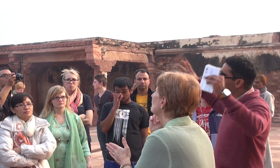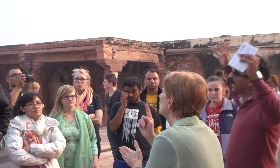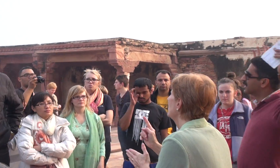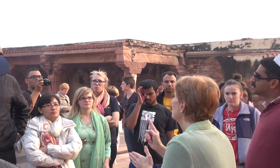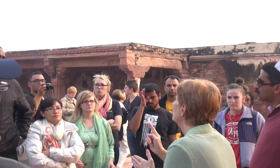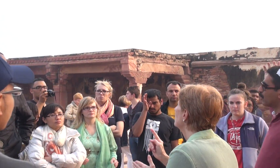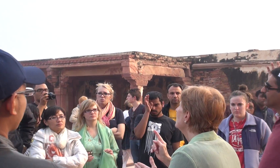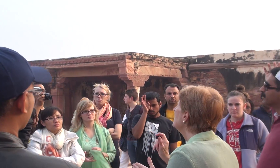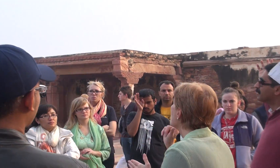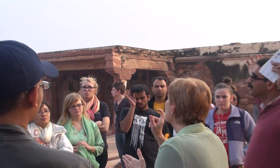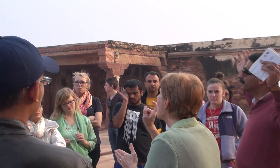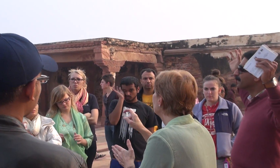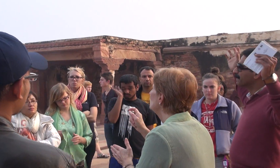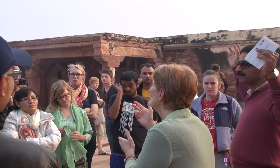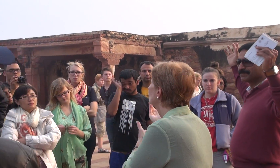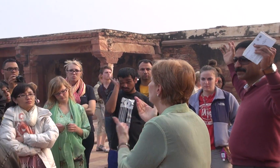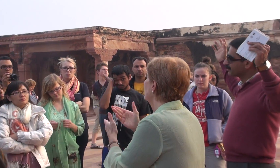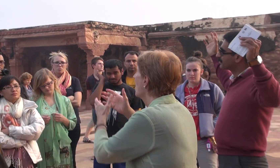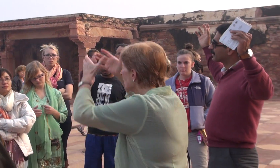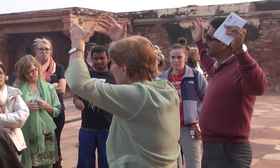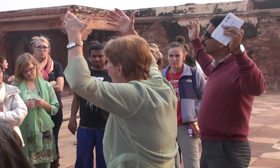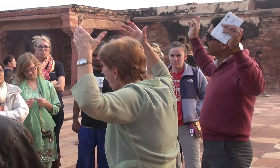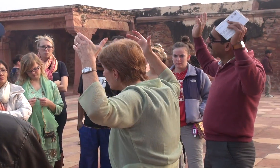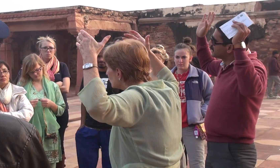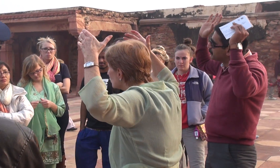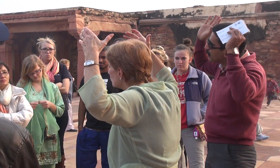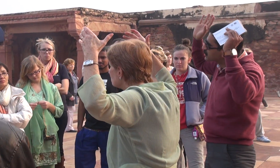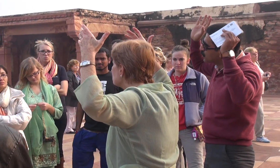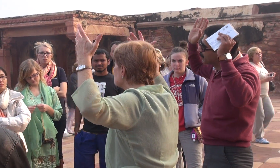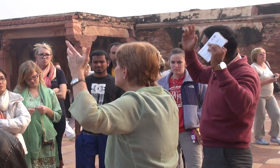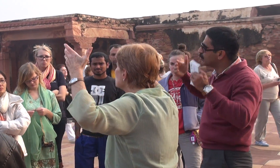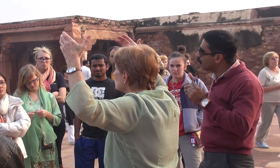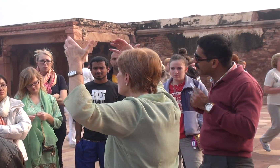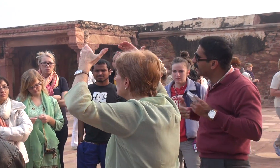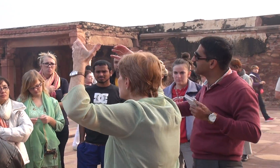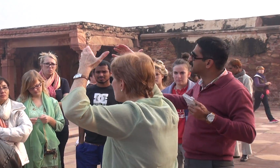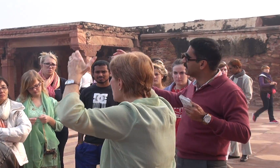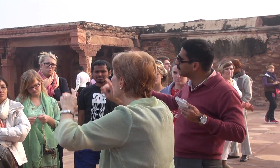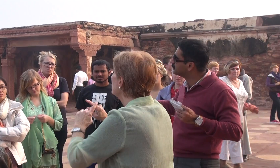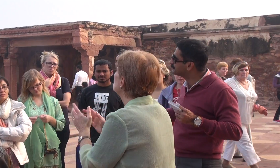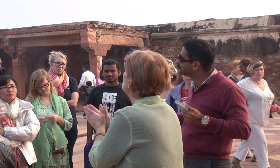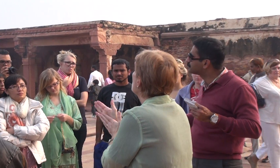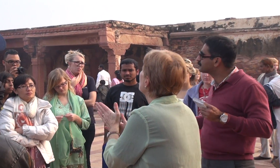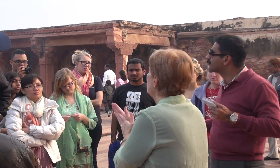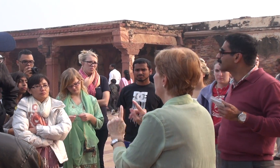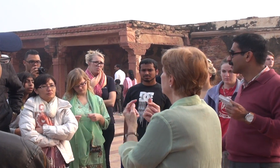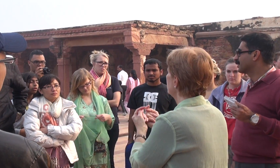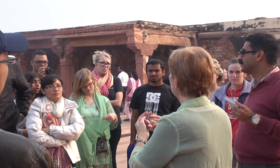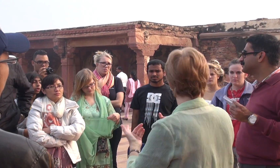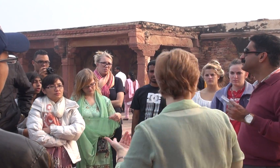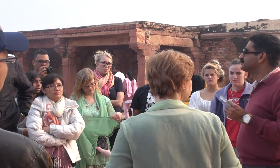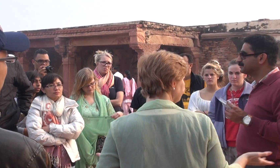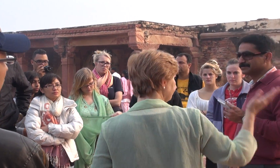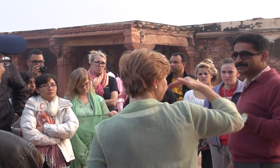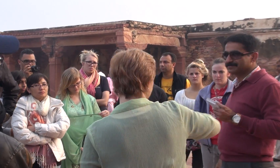have to carry a large stone. He would carry a small stone, but to motivate his team.